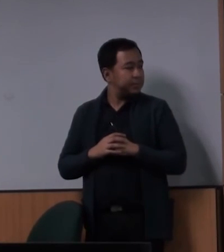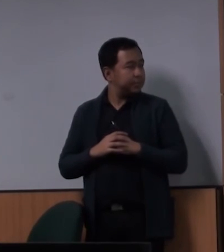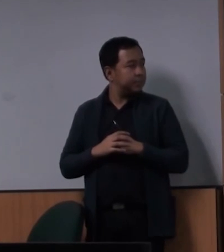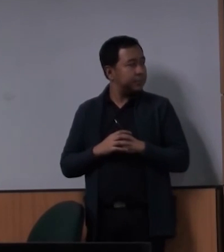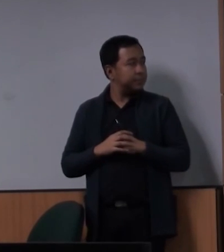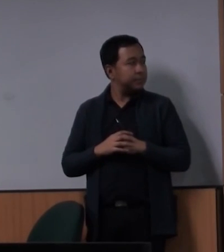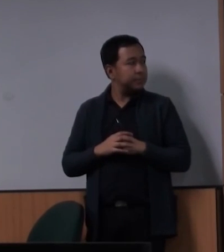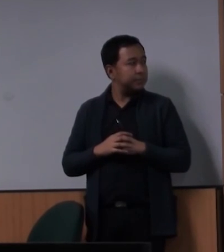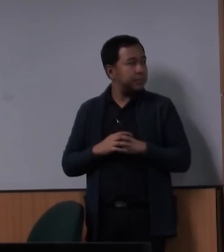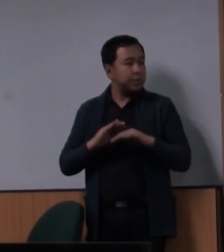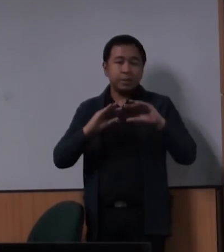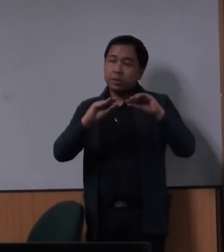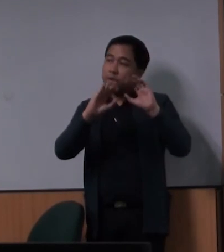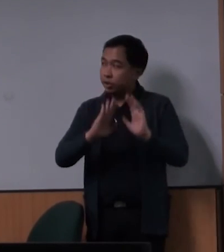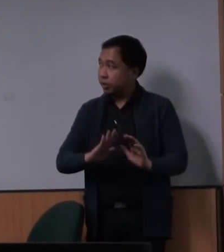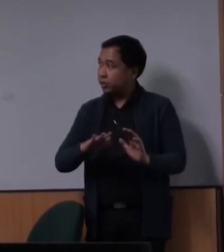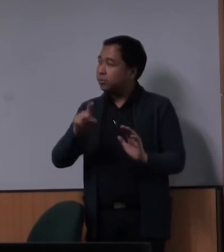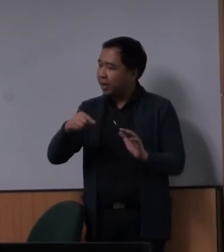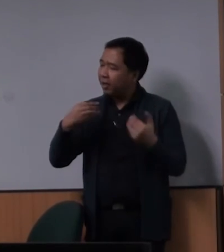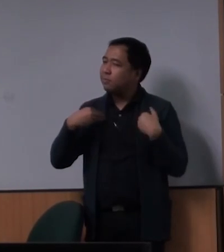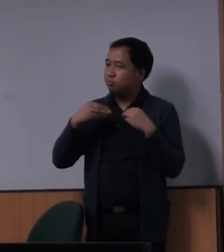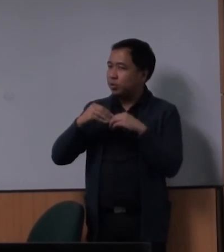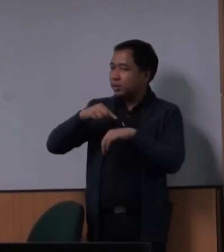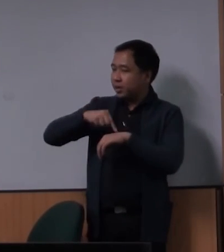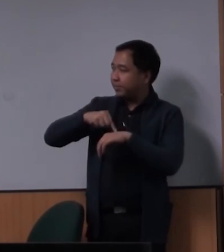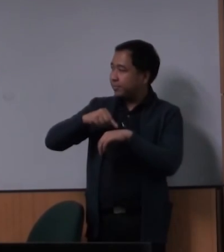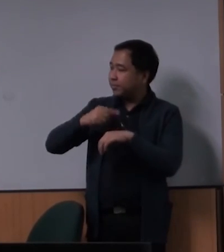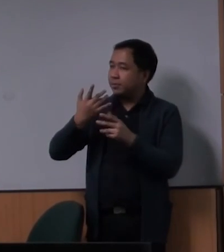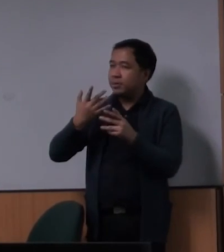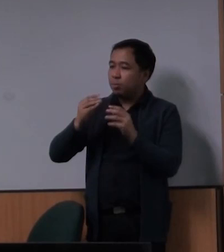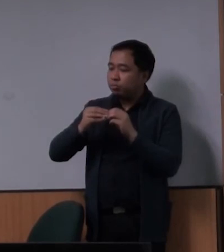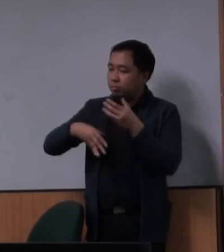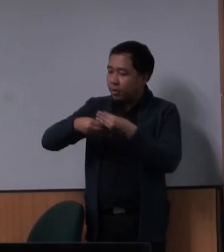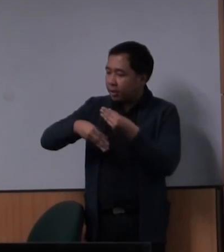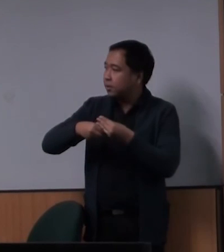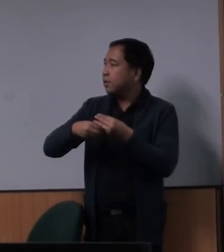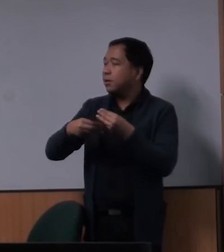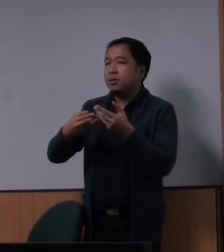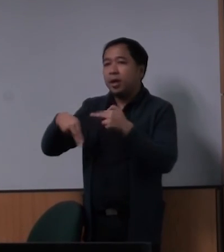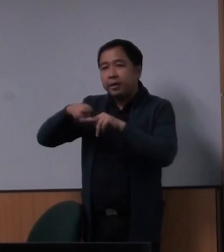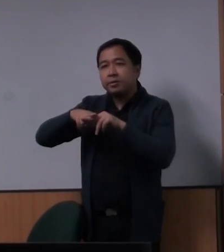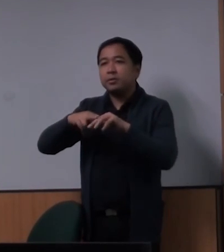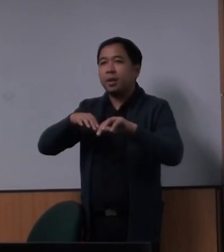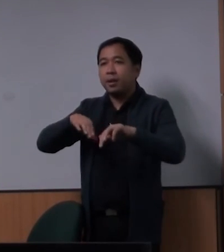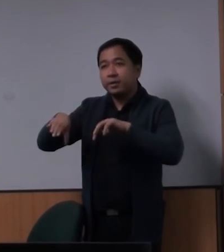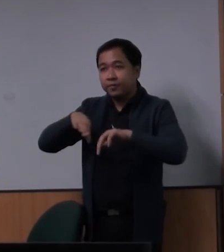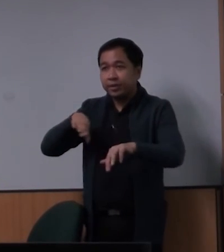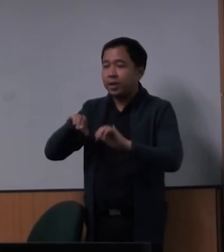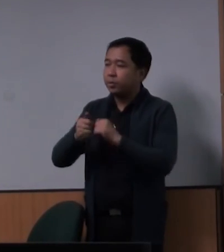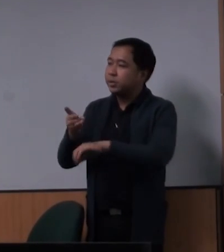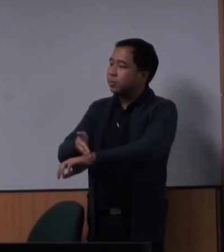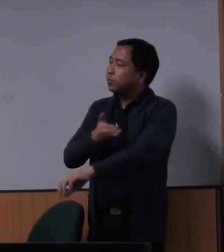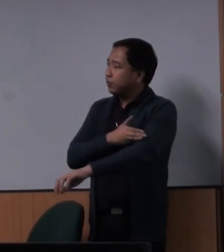And then, teachers should have more time to think and create then more additional activities to enhance and improve